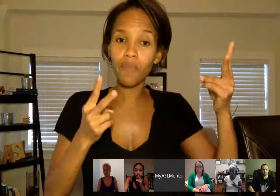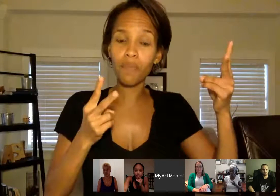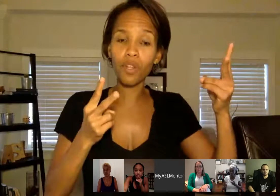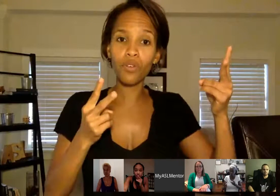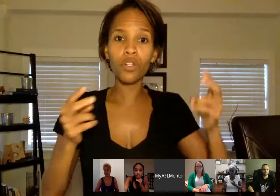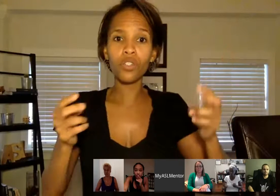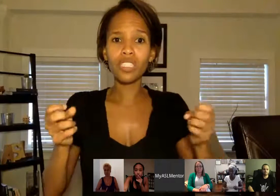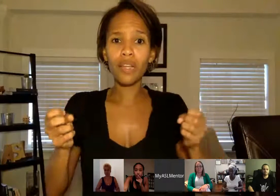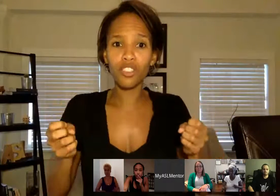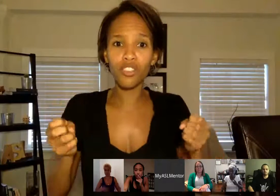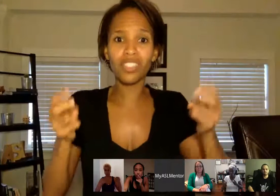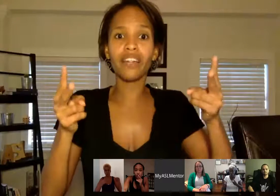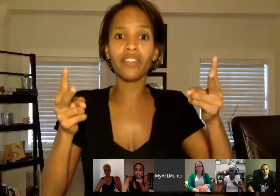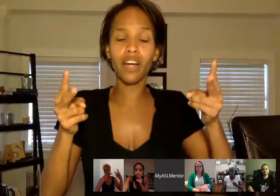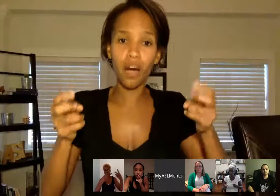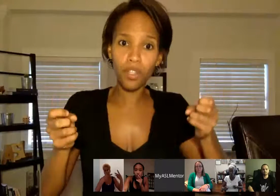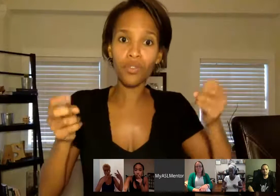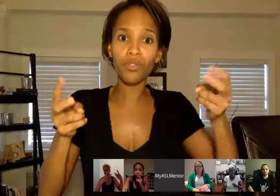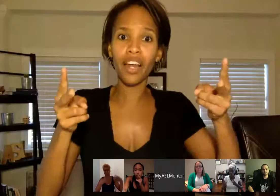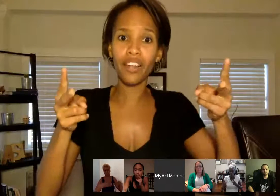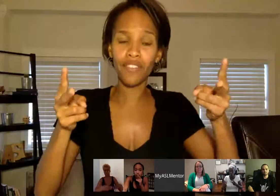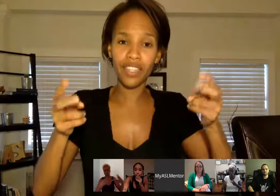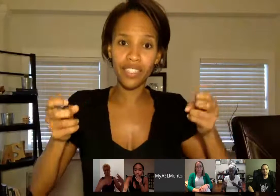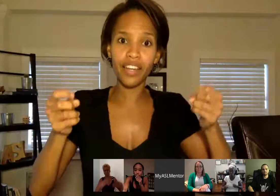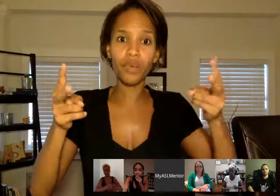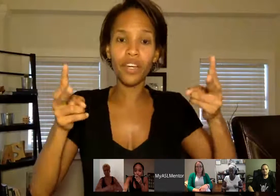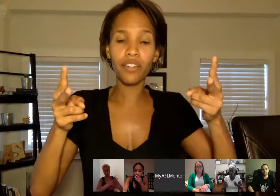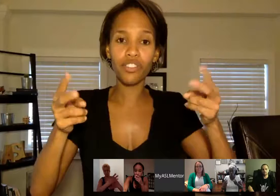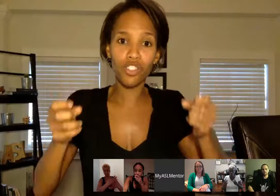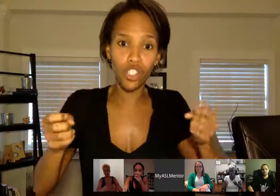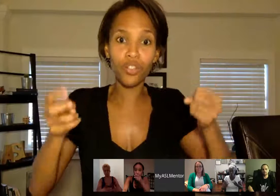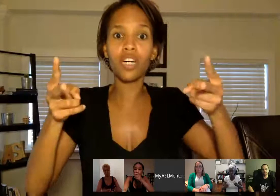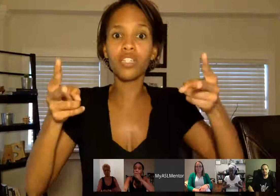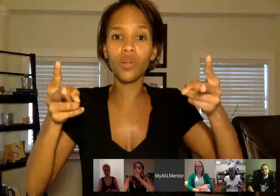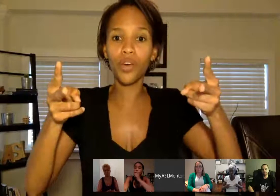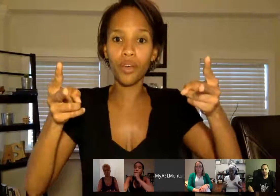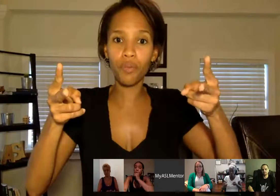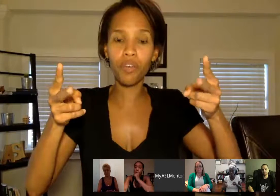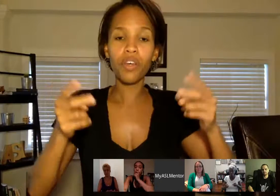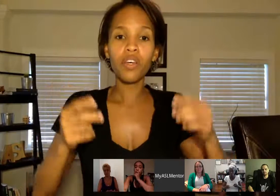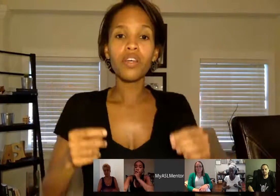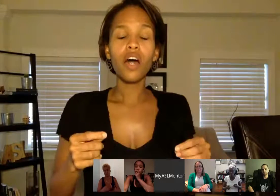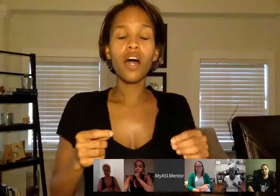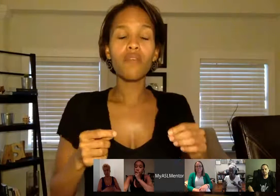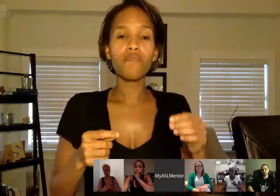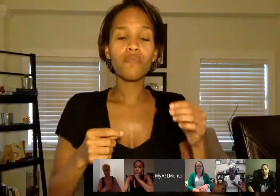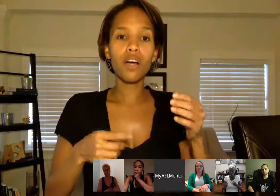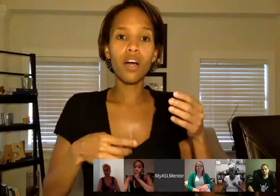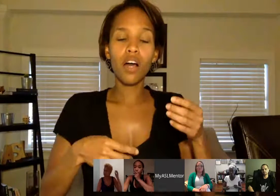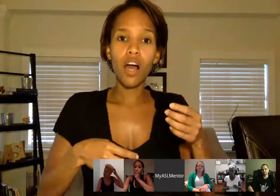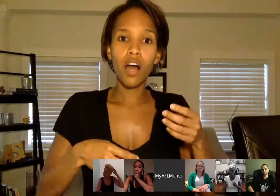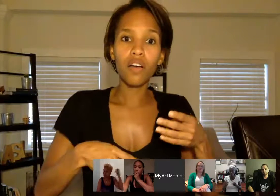this, upload. Sometimes I'll just sign upload kind of like sideways, just shoot it onto the web.